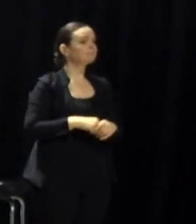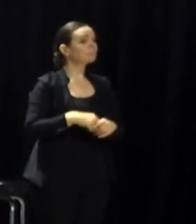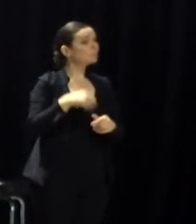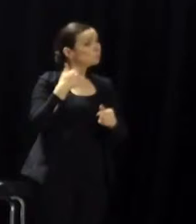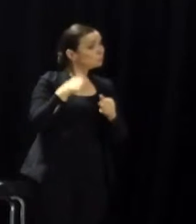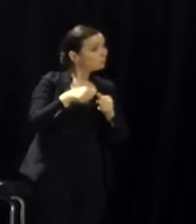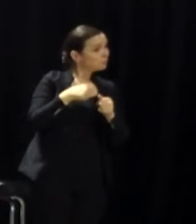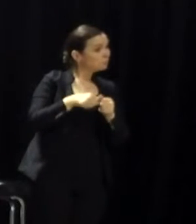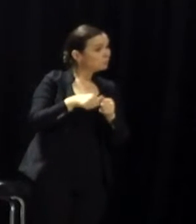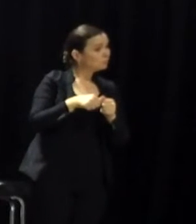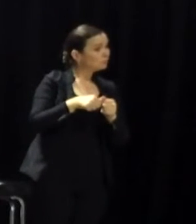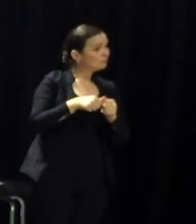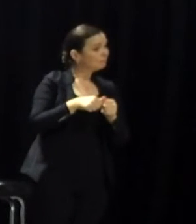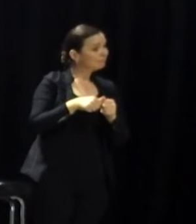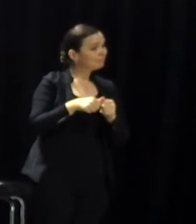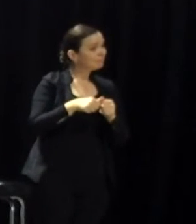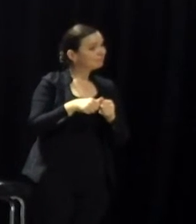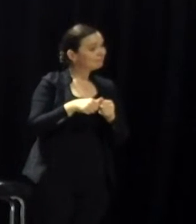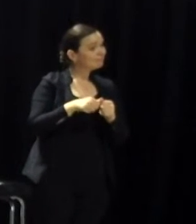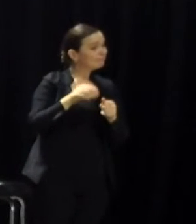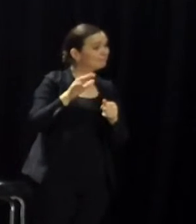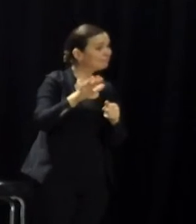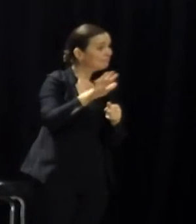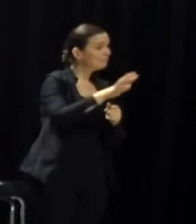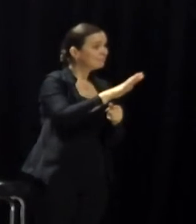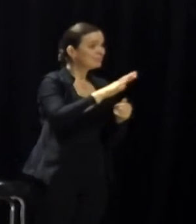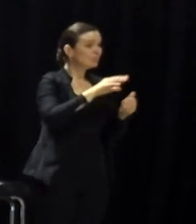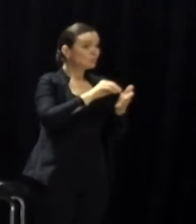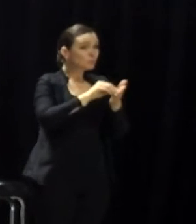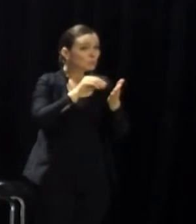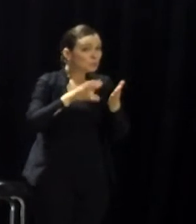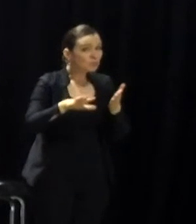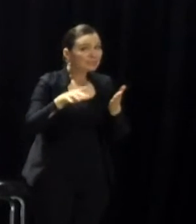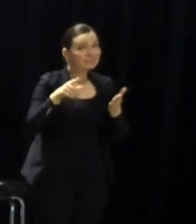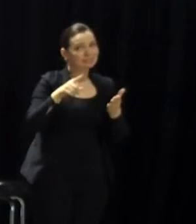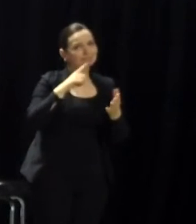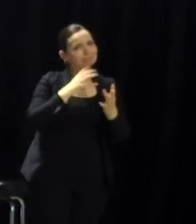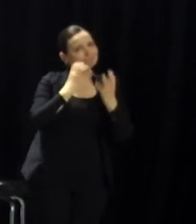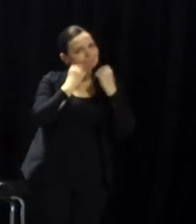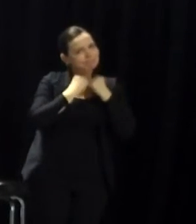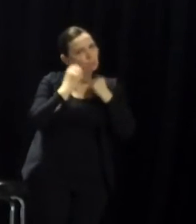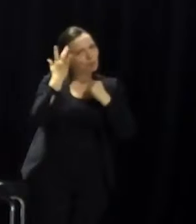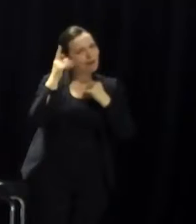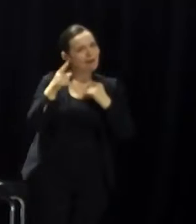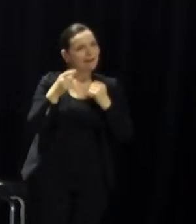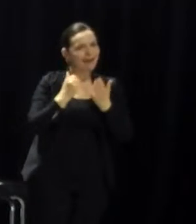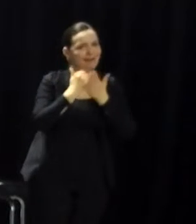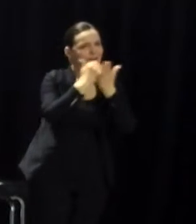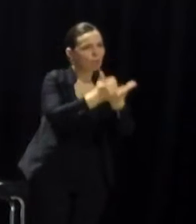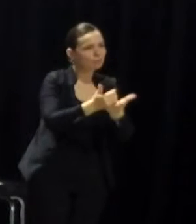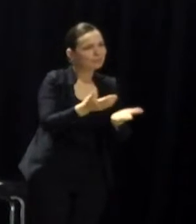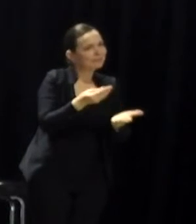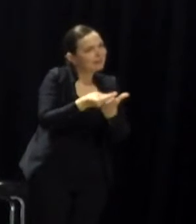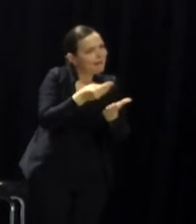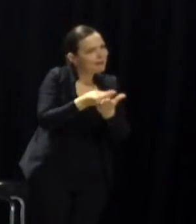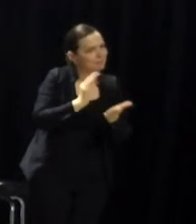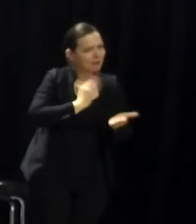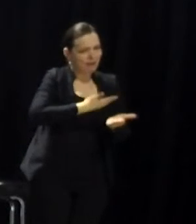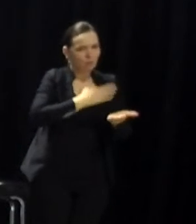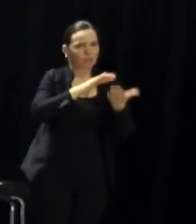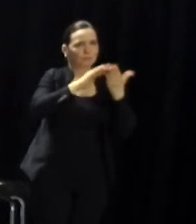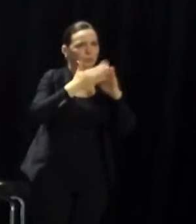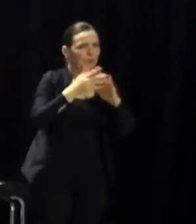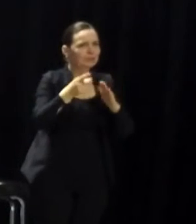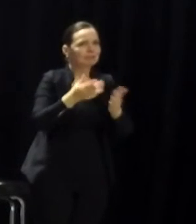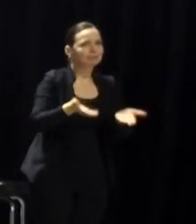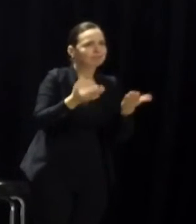high, you got 15,000 new people out there potentially spreading it. So the chancellor, we talked,